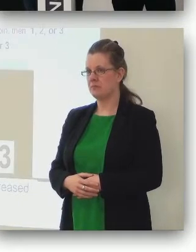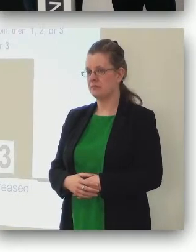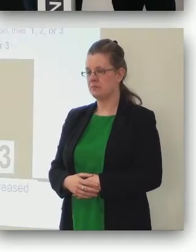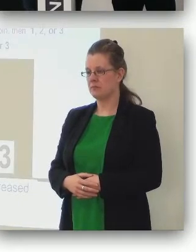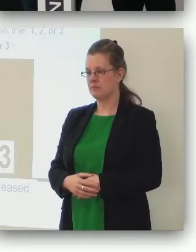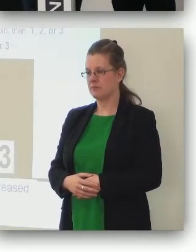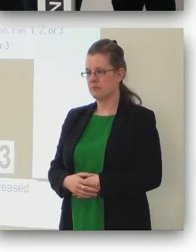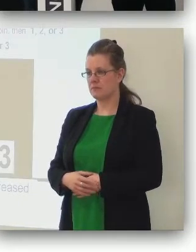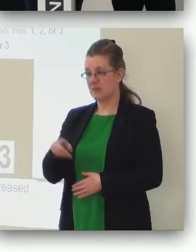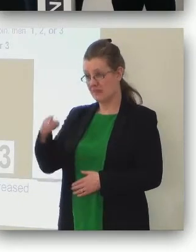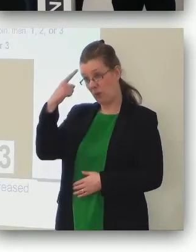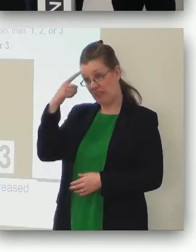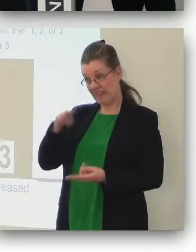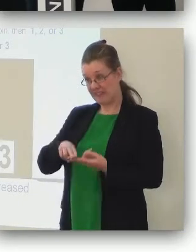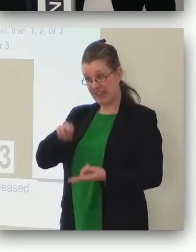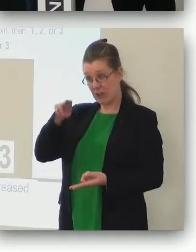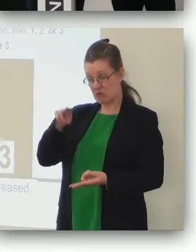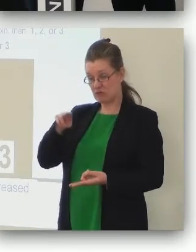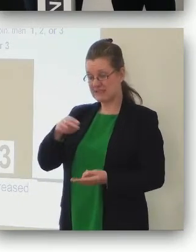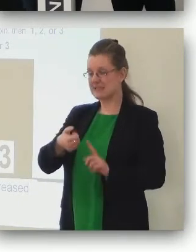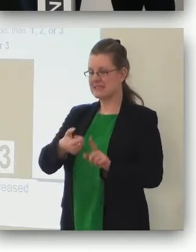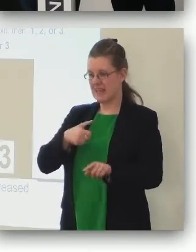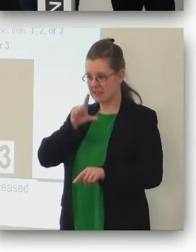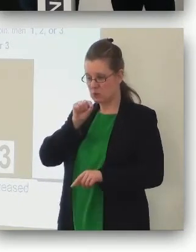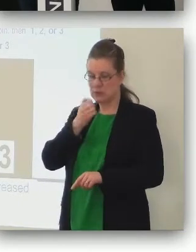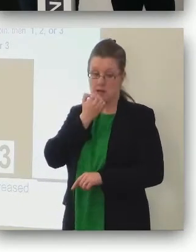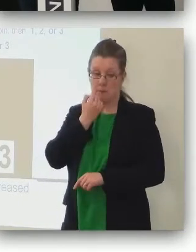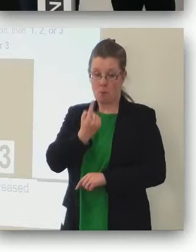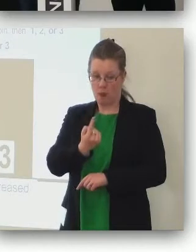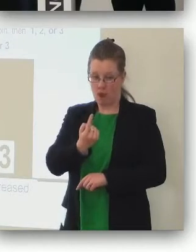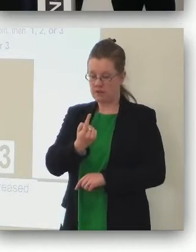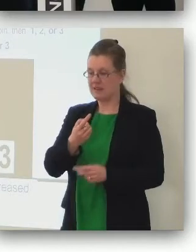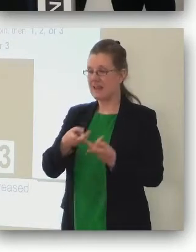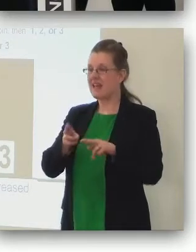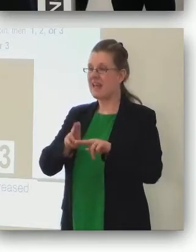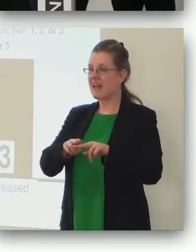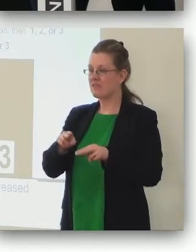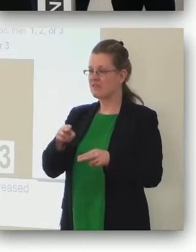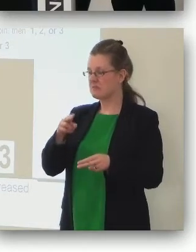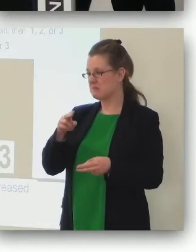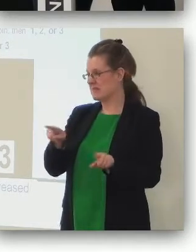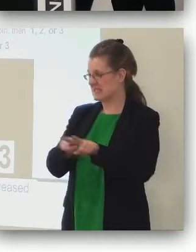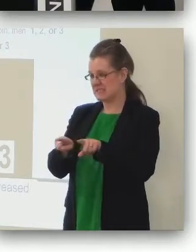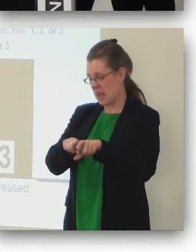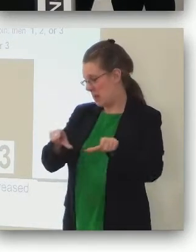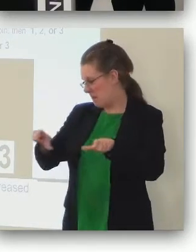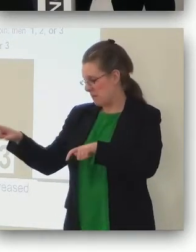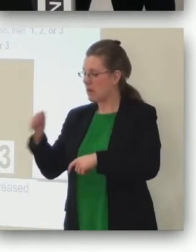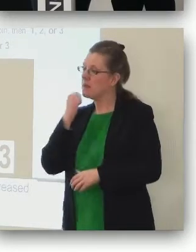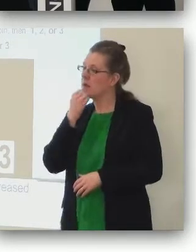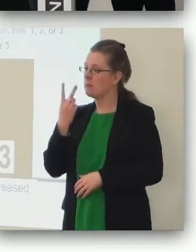So if you think they've increased, text or tweet number 1. If you think they've stayed the same, number 2.